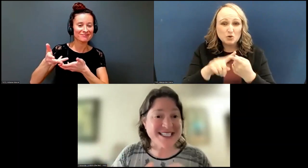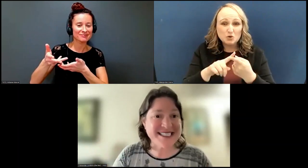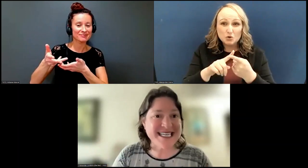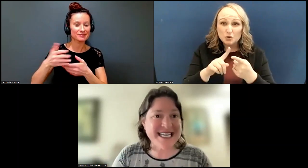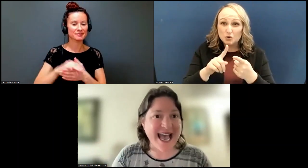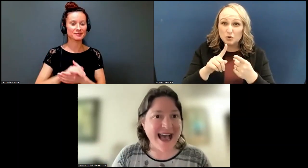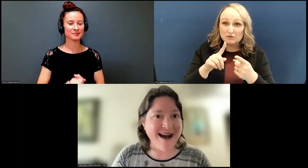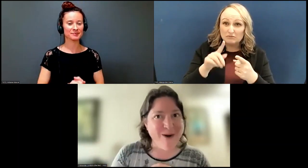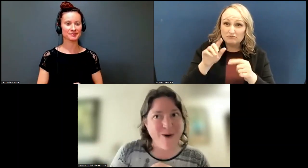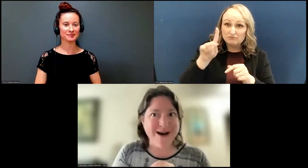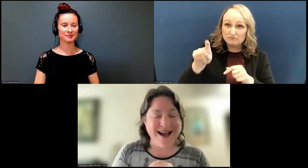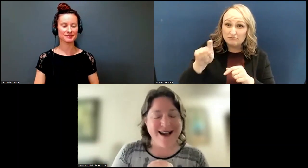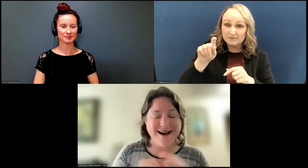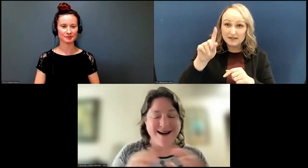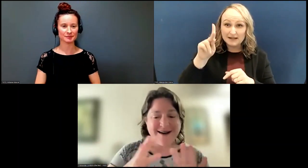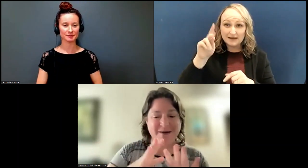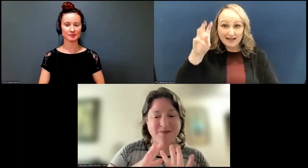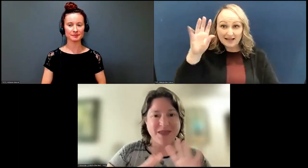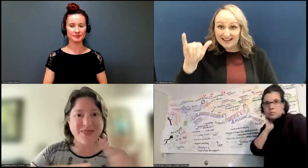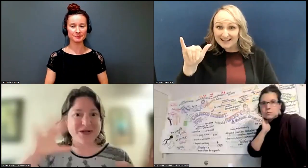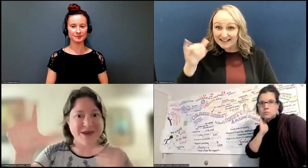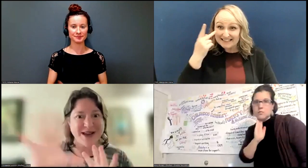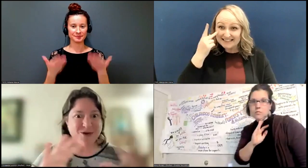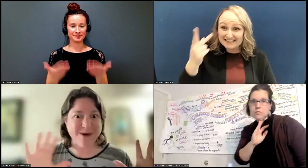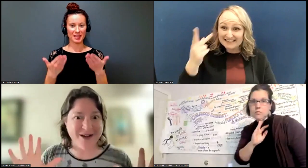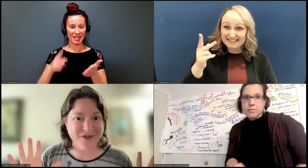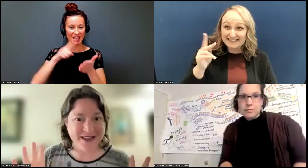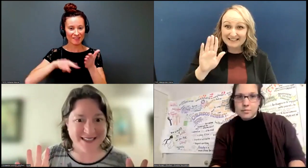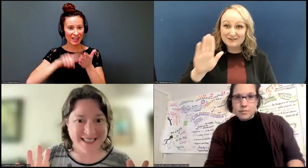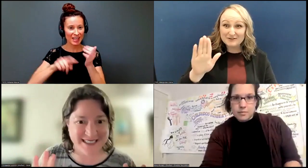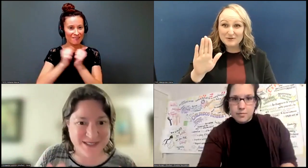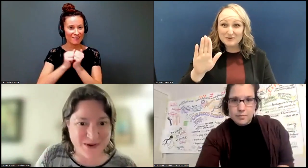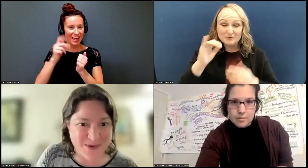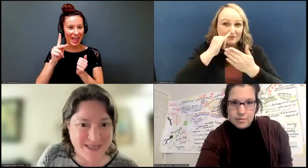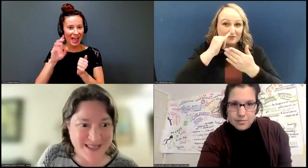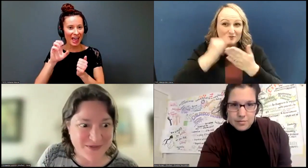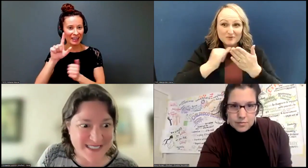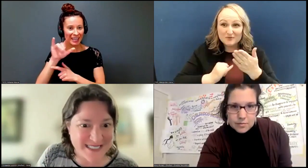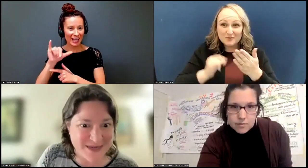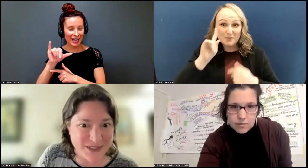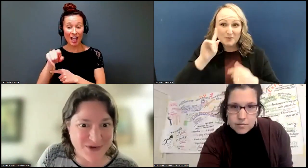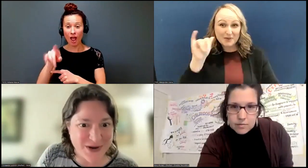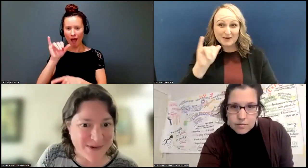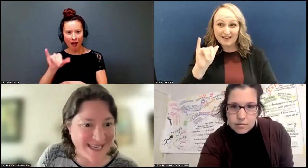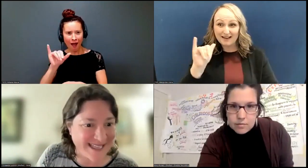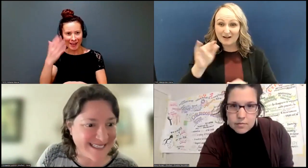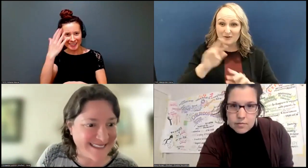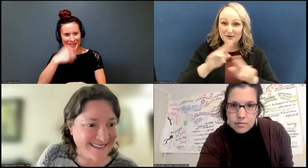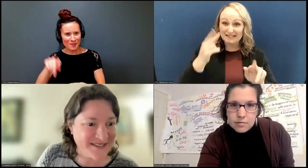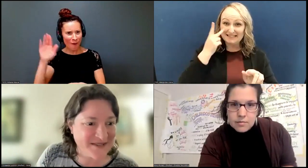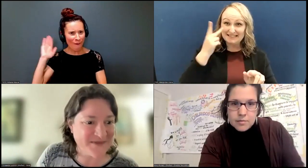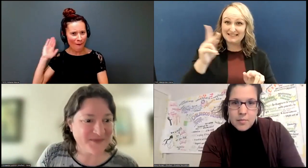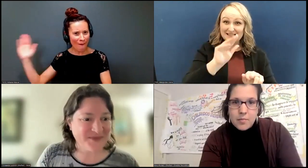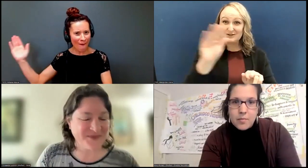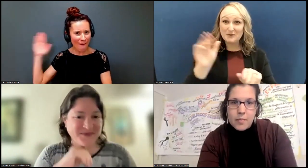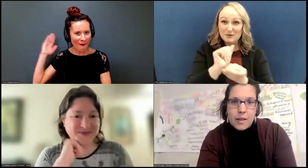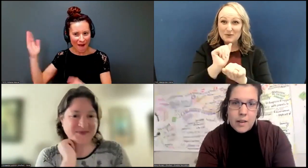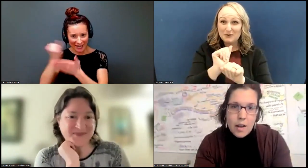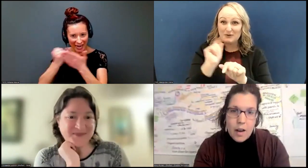Kelly to see how they're doing graphically. So we would love to see what you've got going, Kelly.